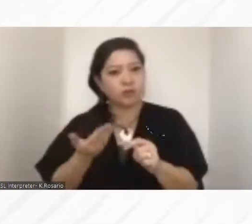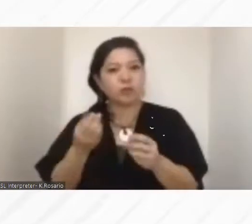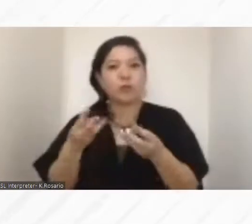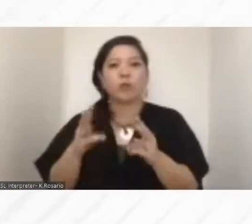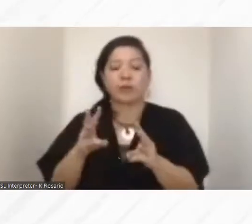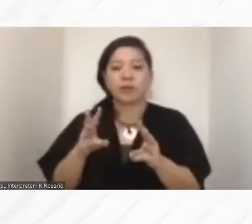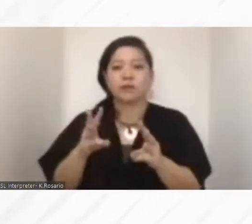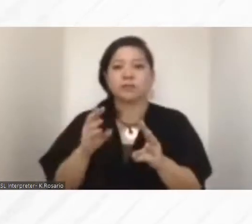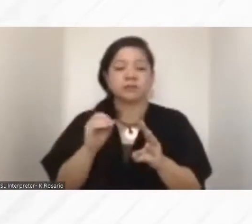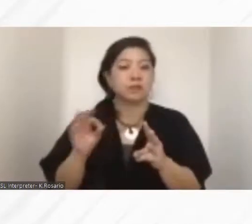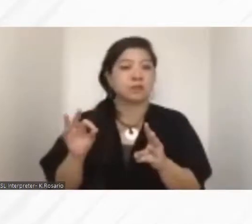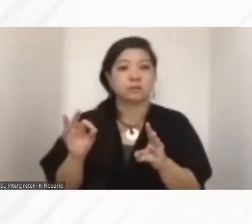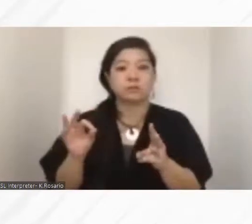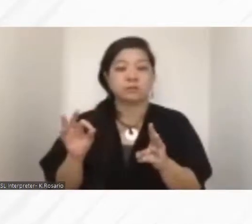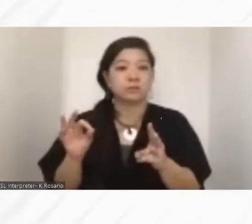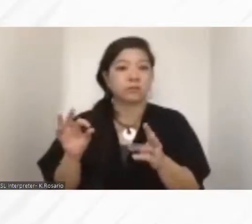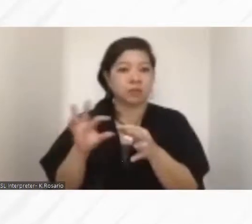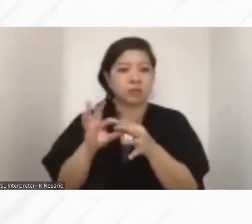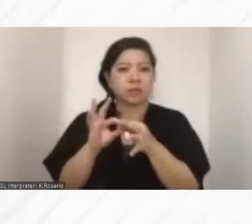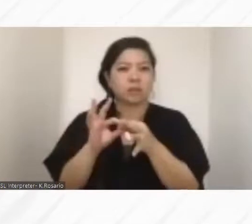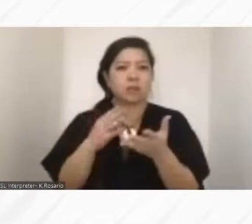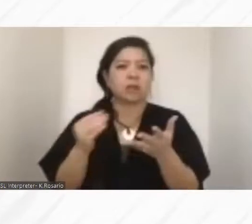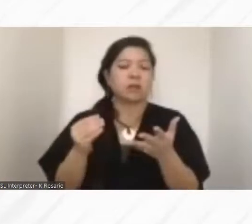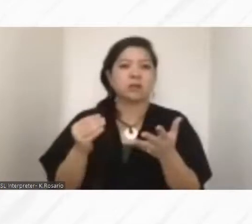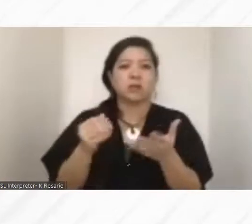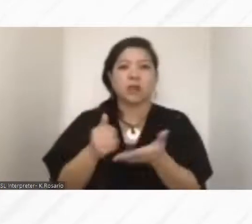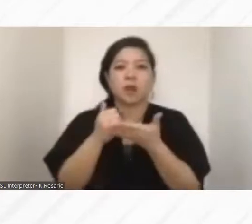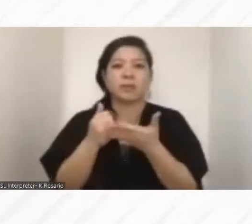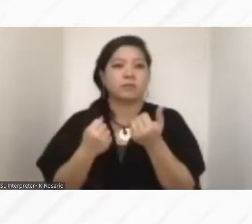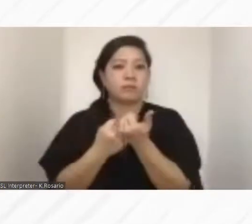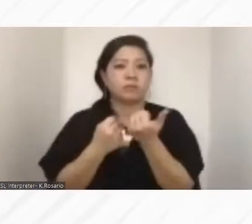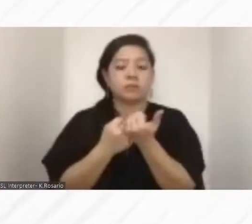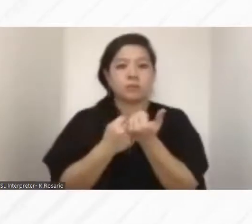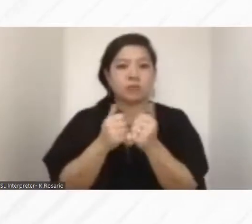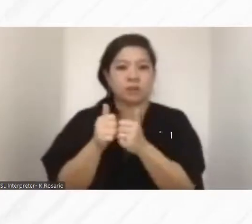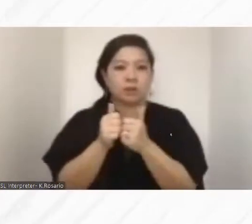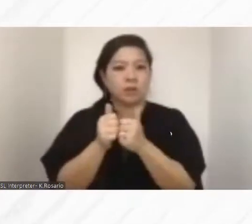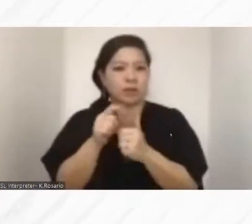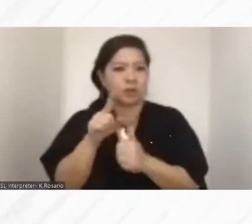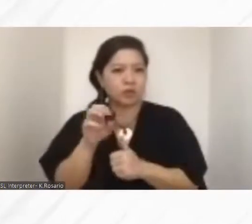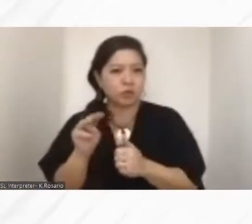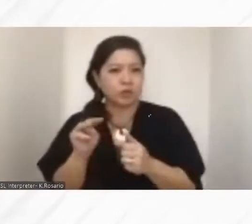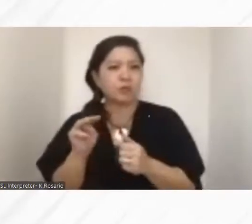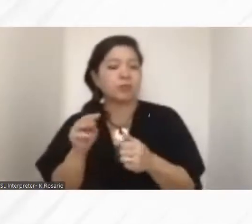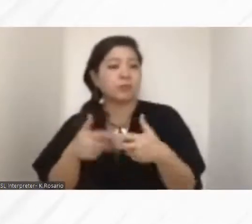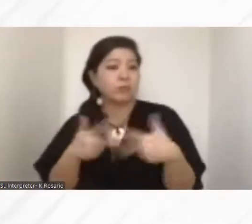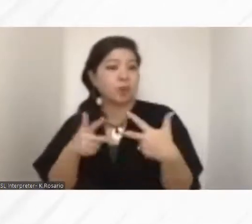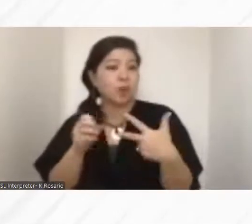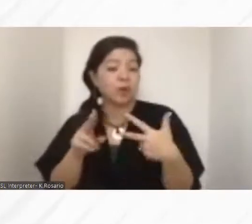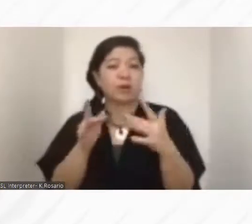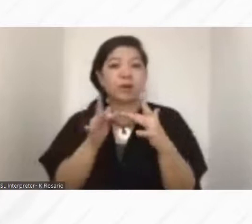of connecting and comforting each other via Zoom or internet or